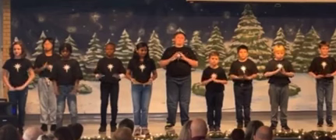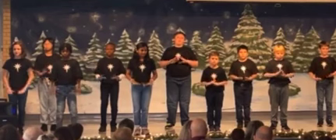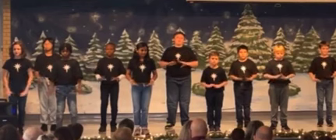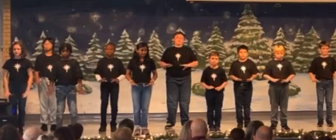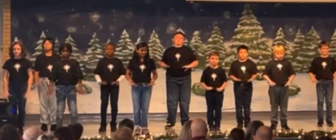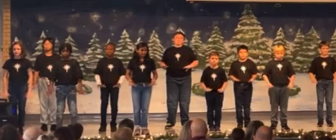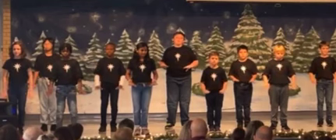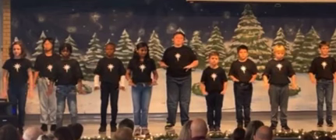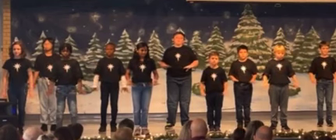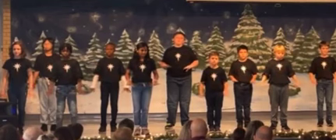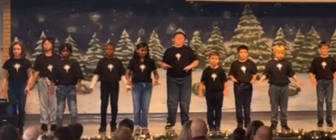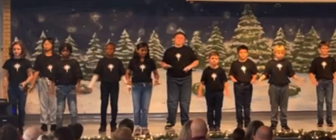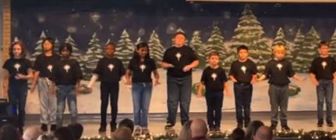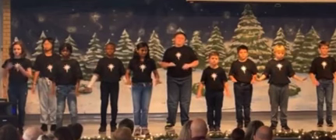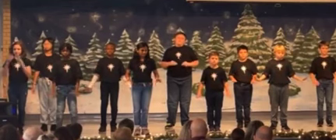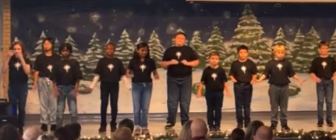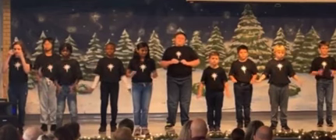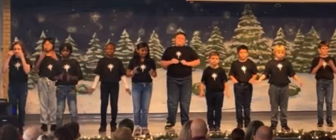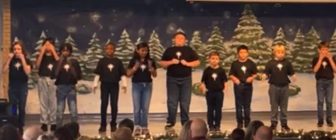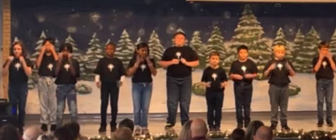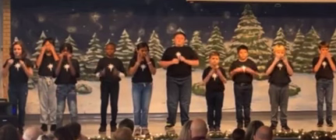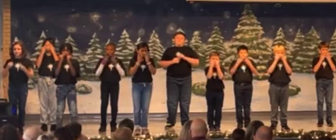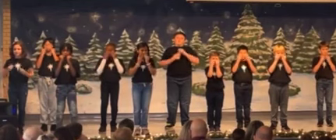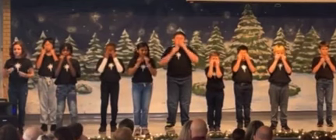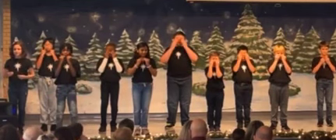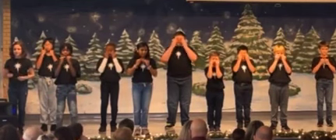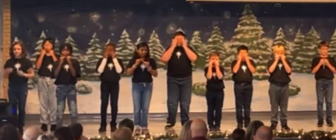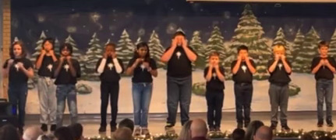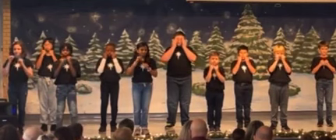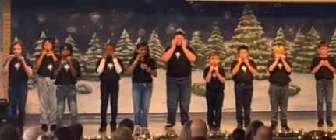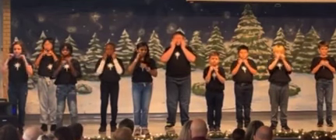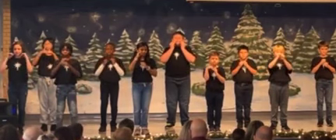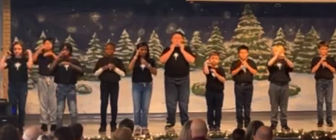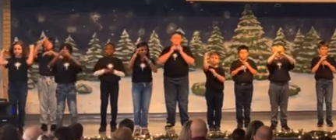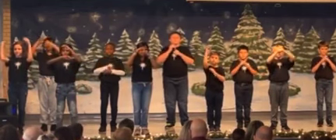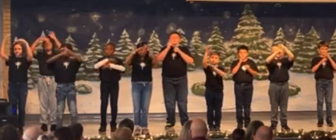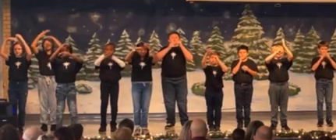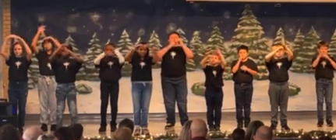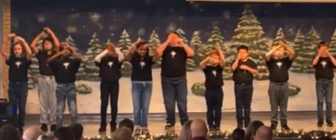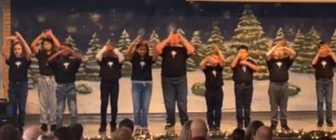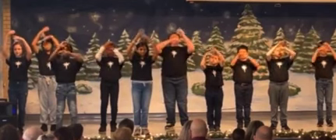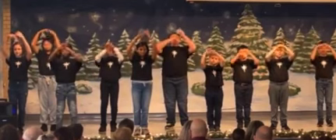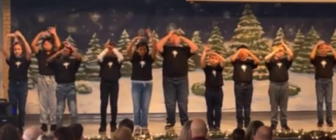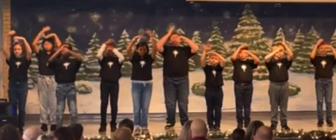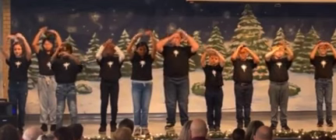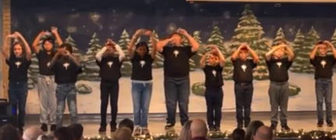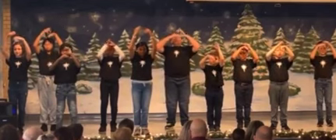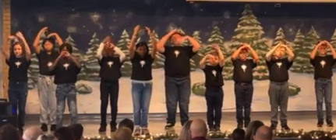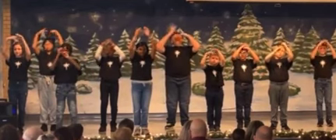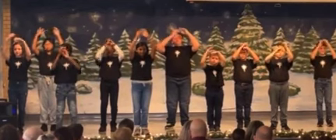light. Sleep in heavenly